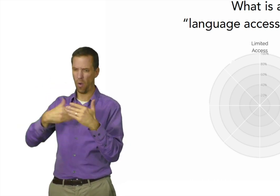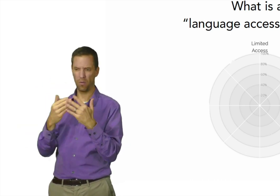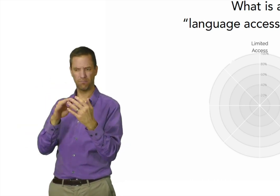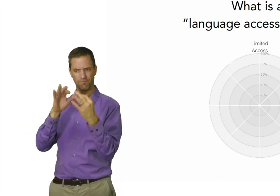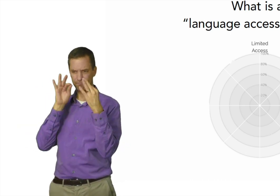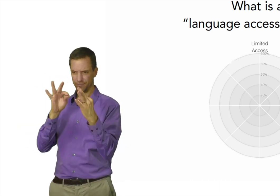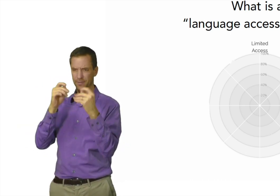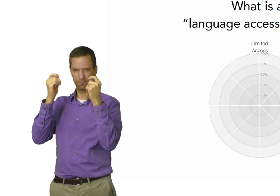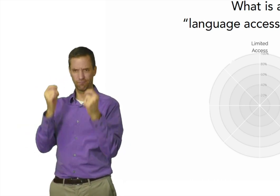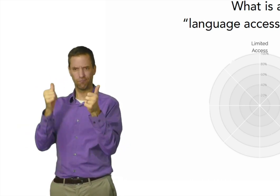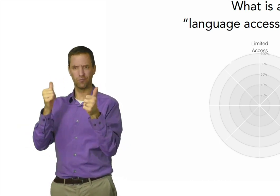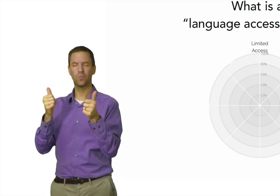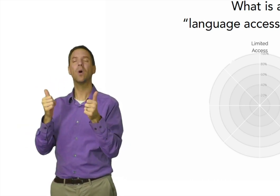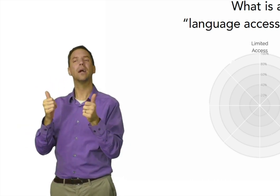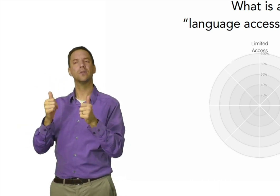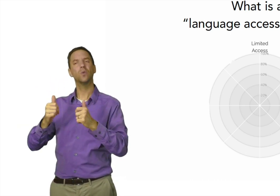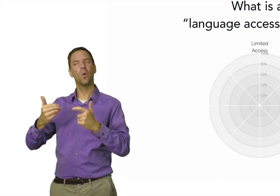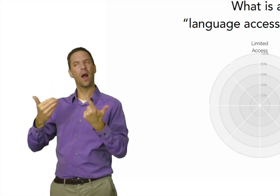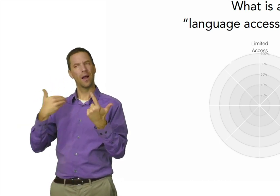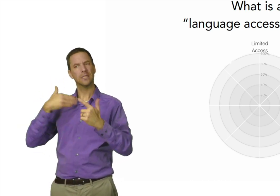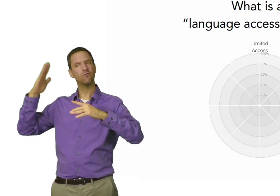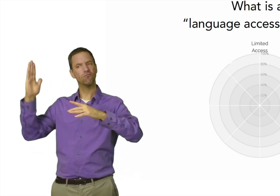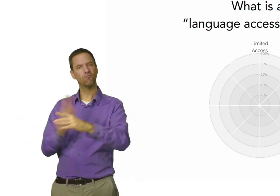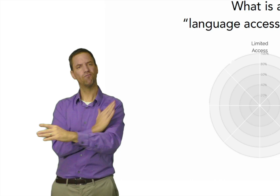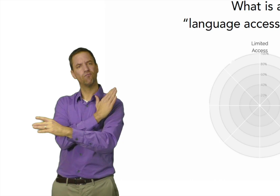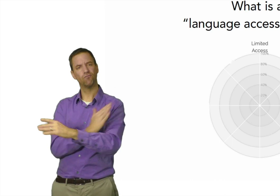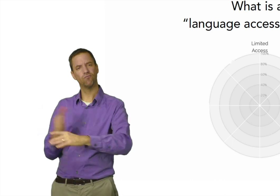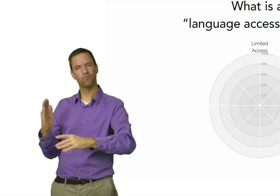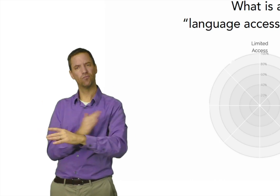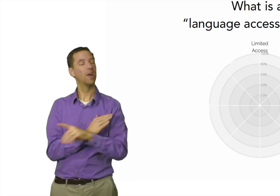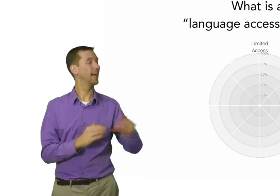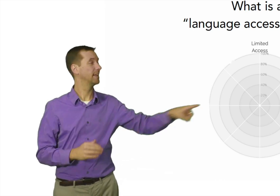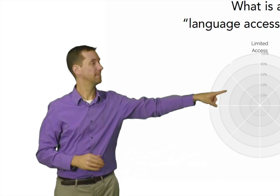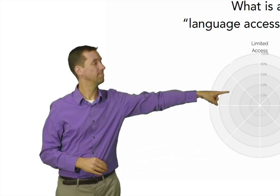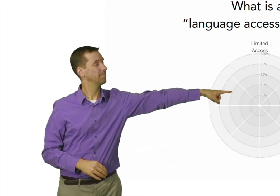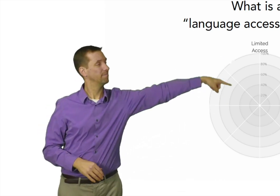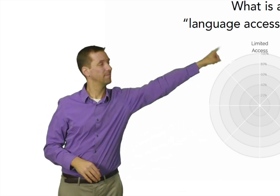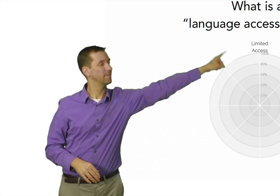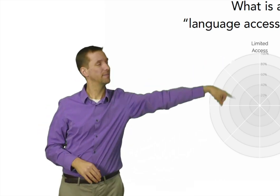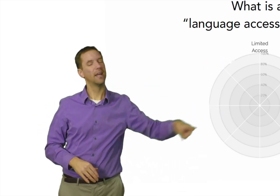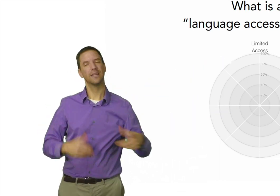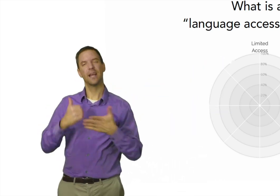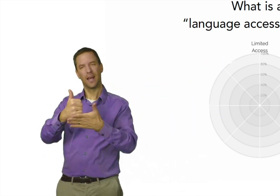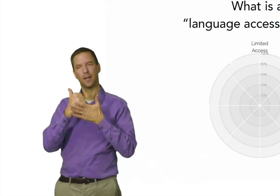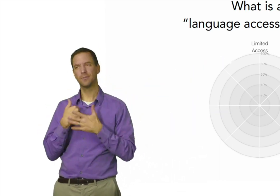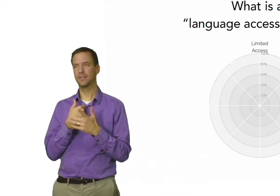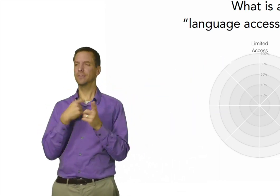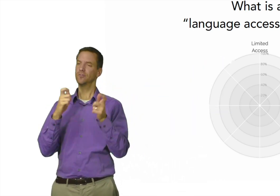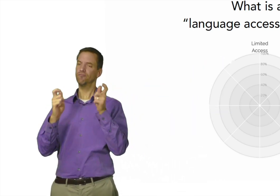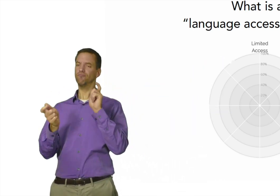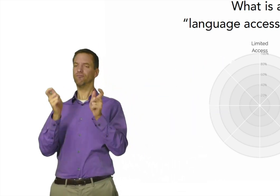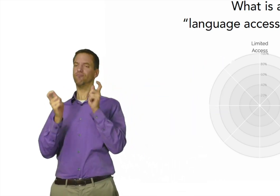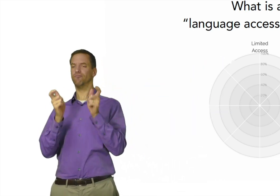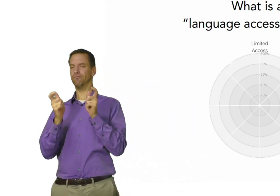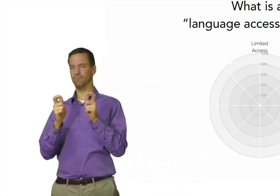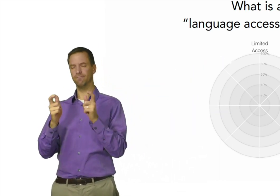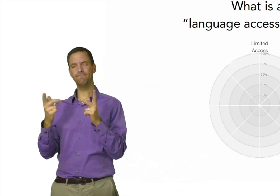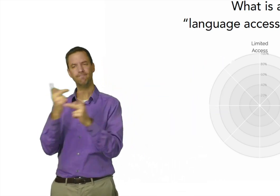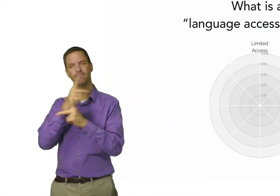begins, we know that it's not complete, it's not full access, there is a gradient. And so this axis